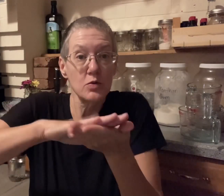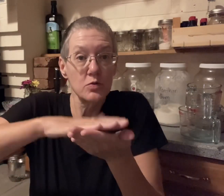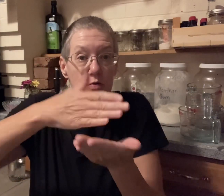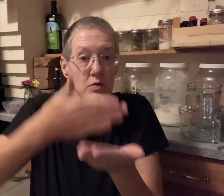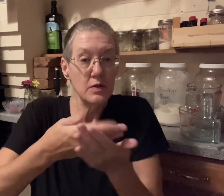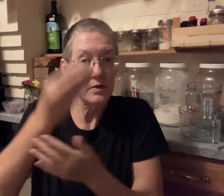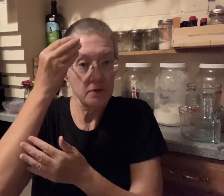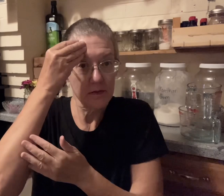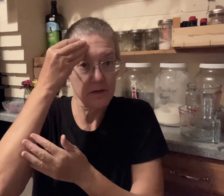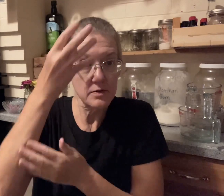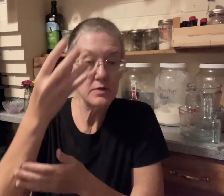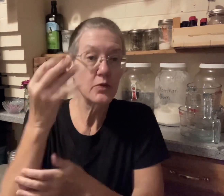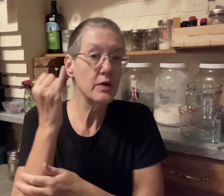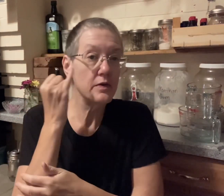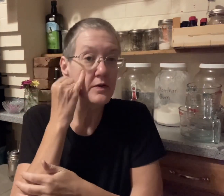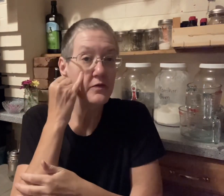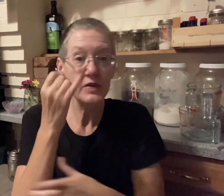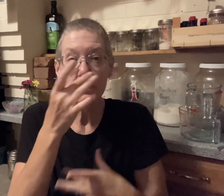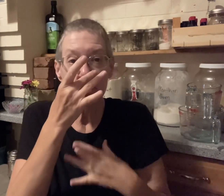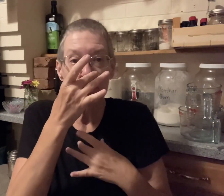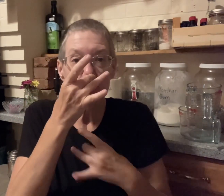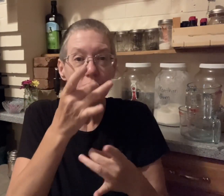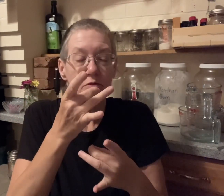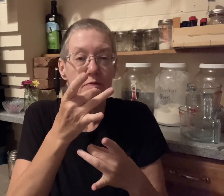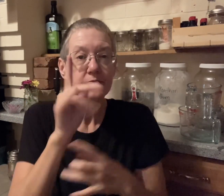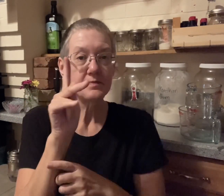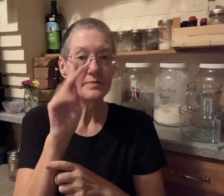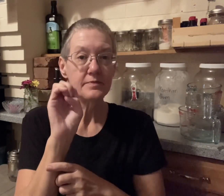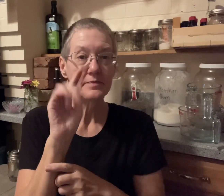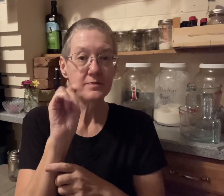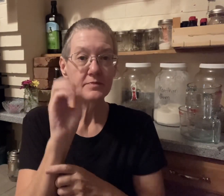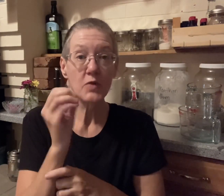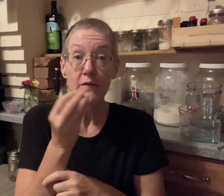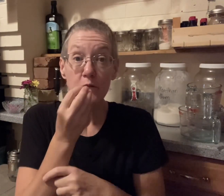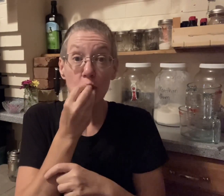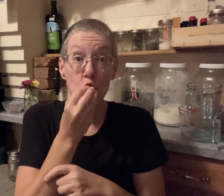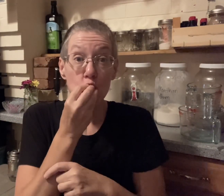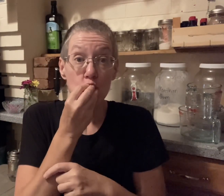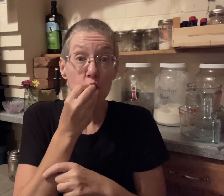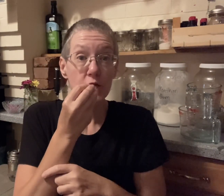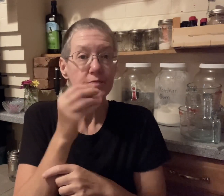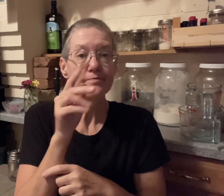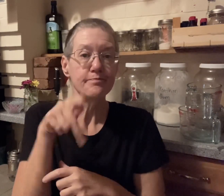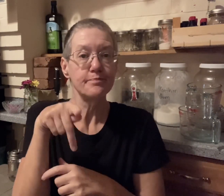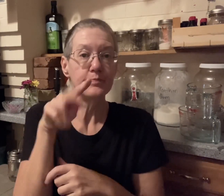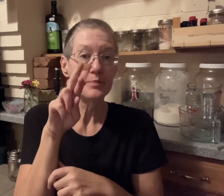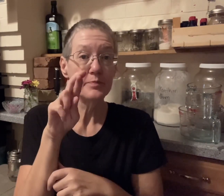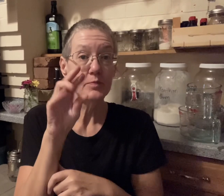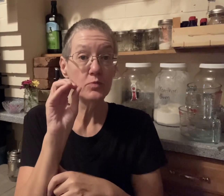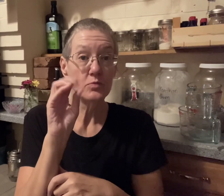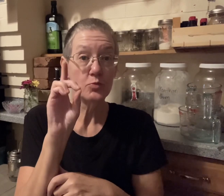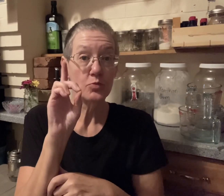While that's cooking, I want to let you know that if you're interested in any other keto foods or products that we